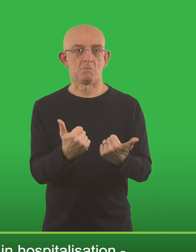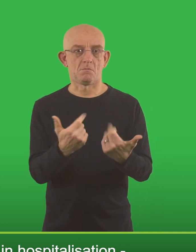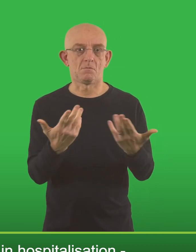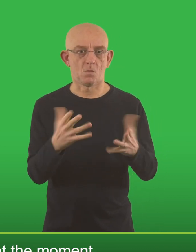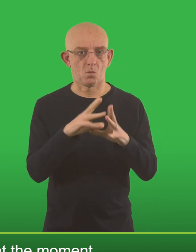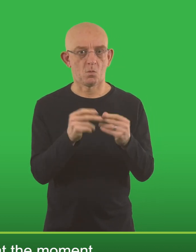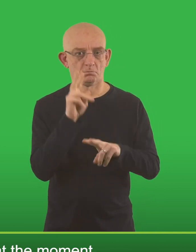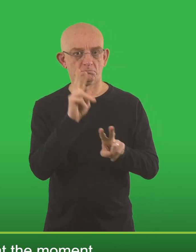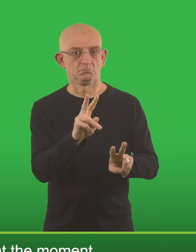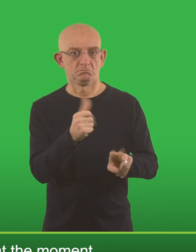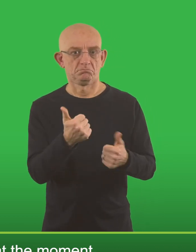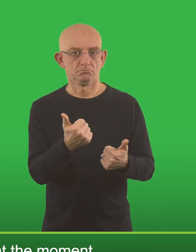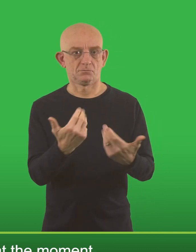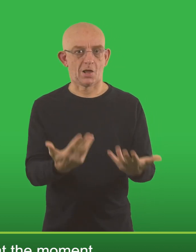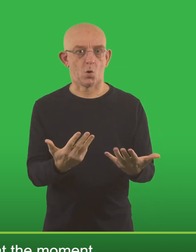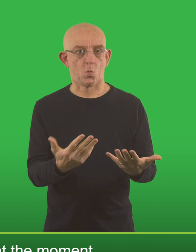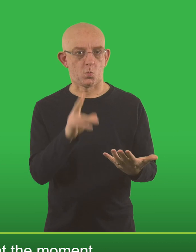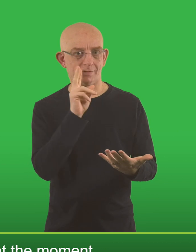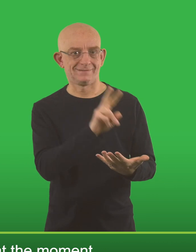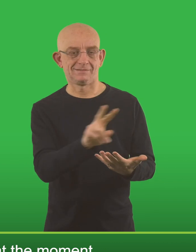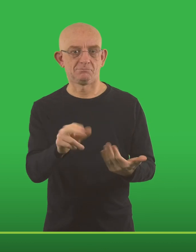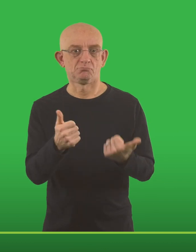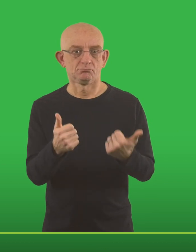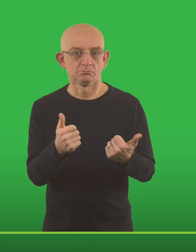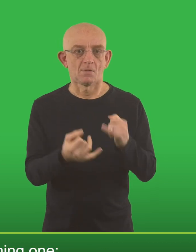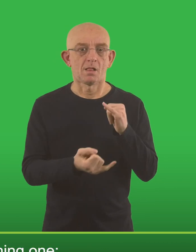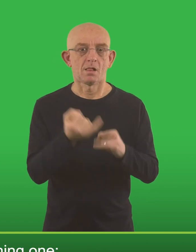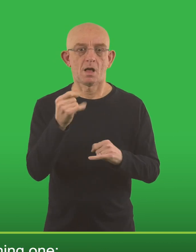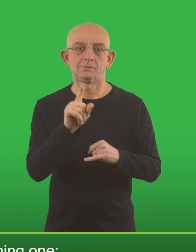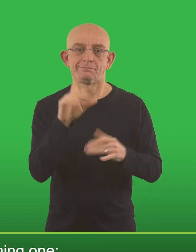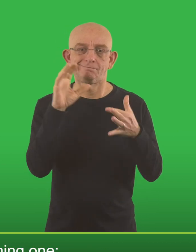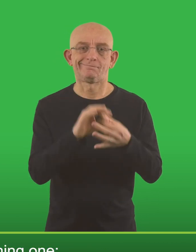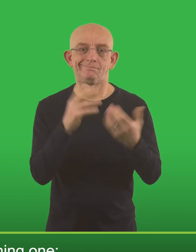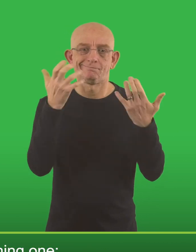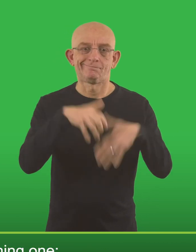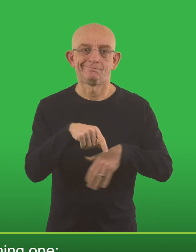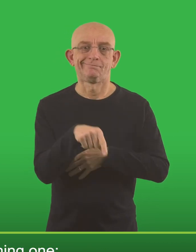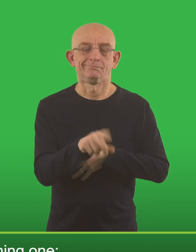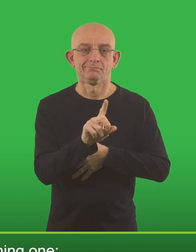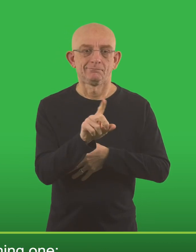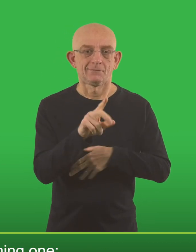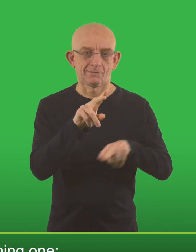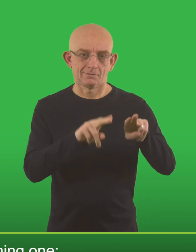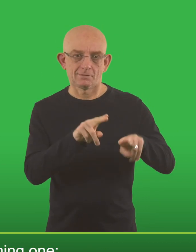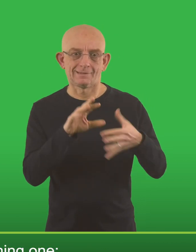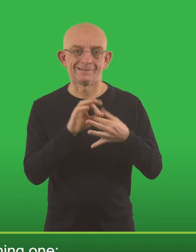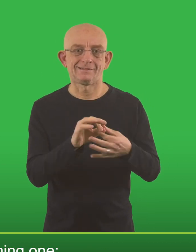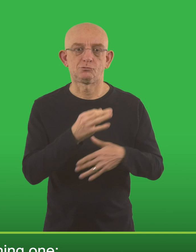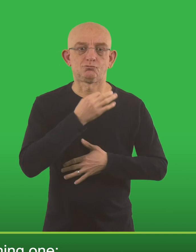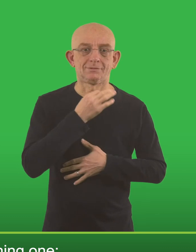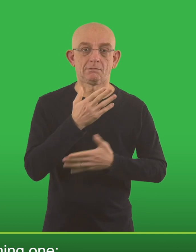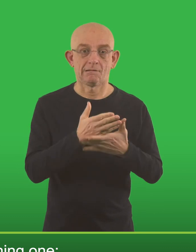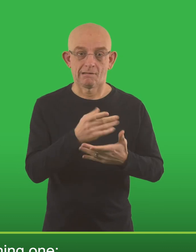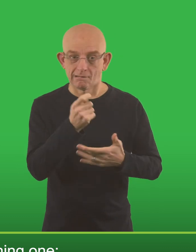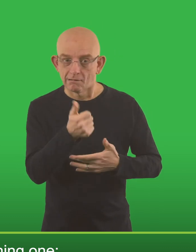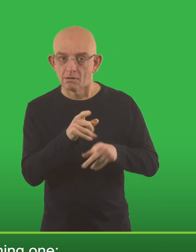no doubts there. All of that is looking fairly good at the moment. The last one is the concerning one. The assessment of risk